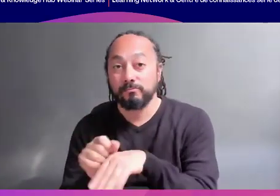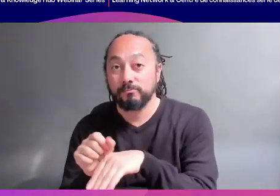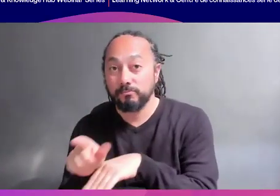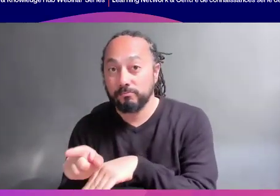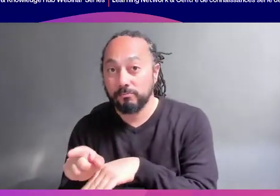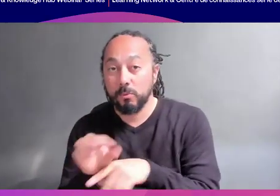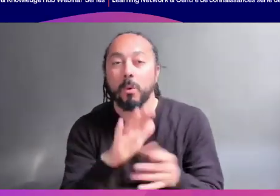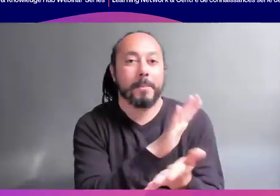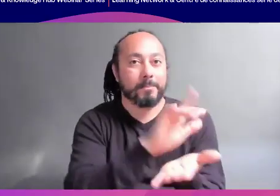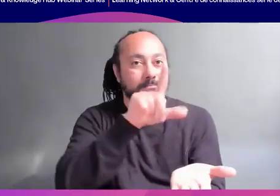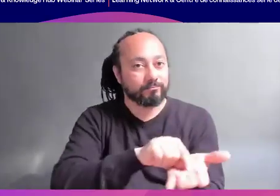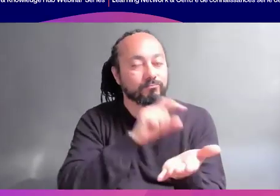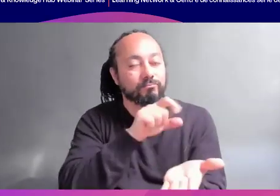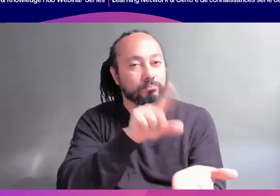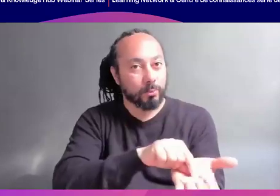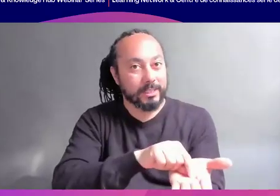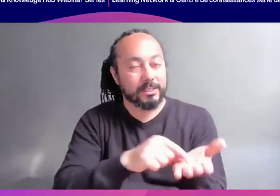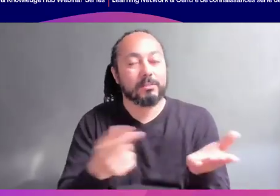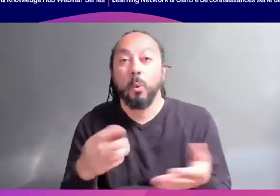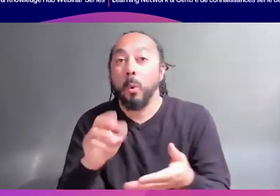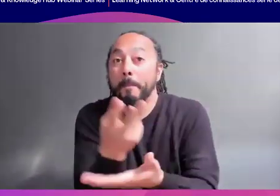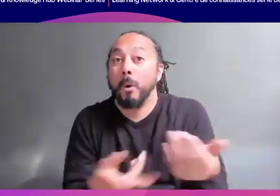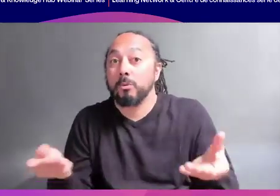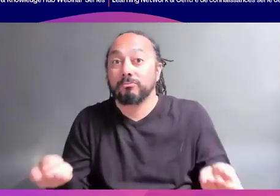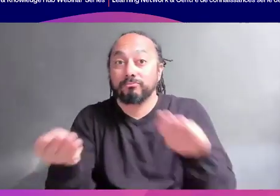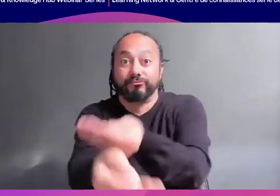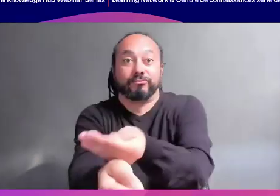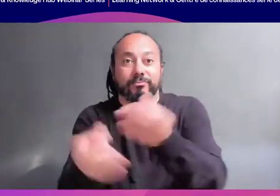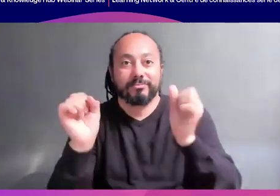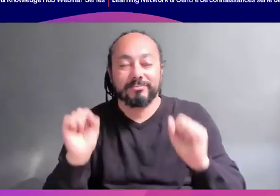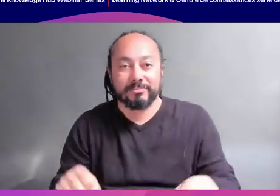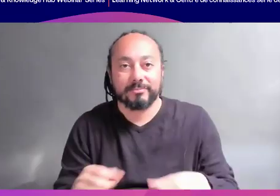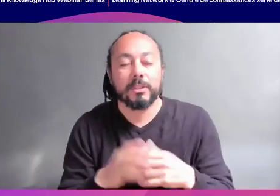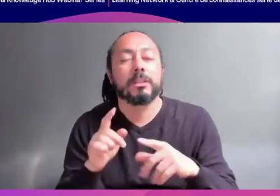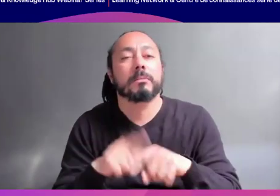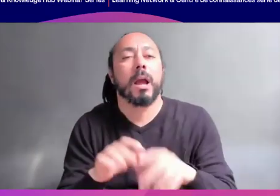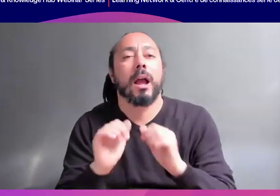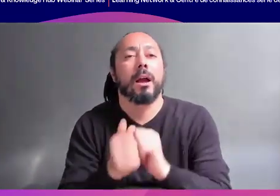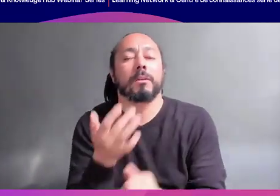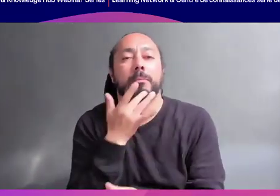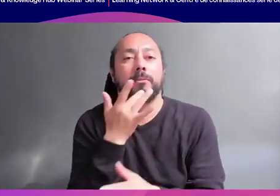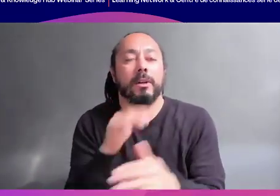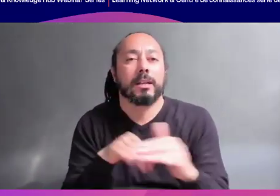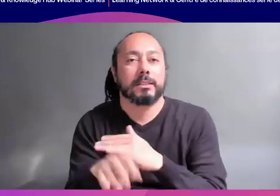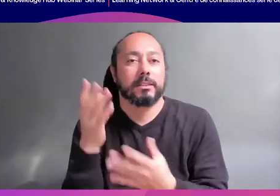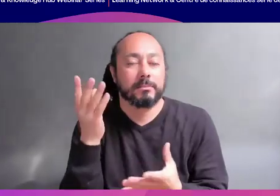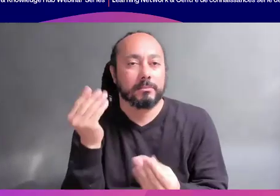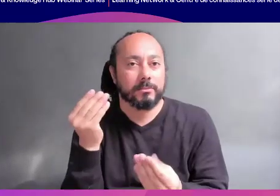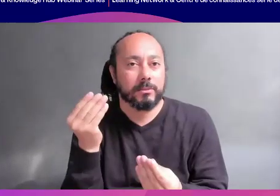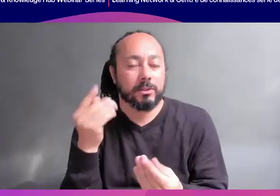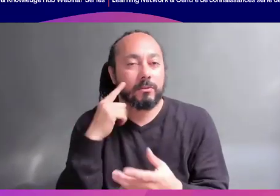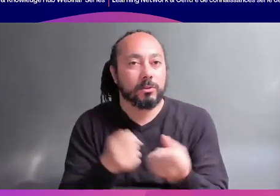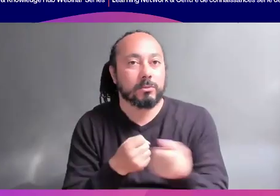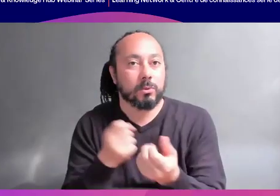both, depending on how they wanted to access that kind of material to support the program. And in